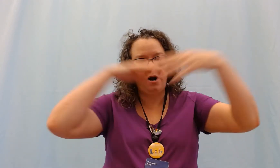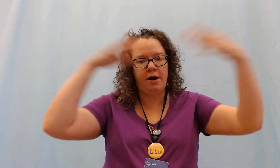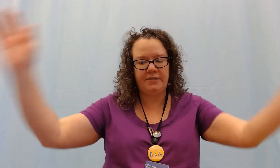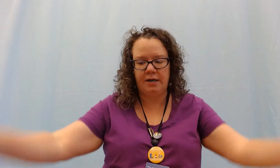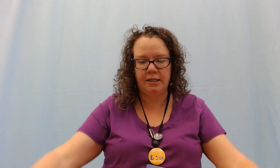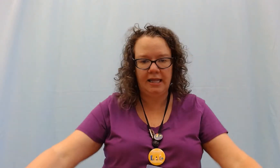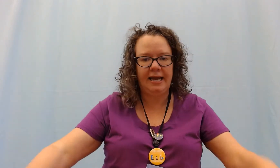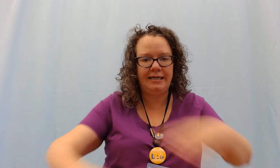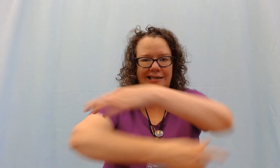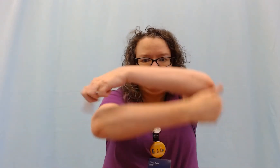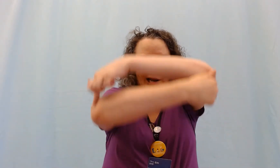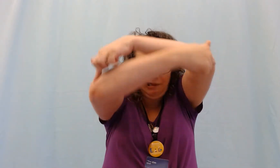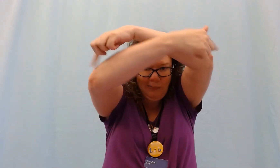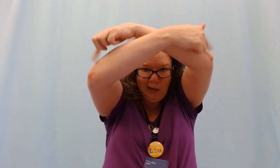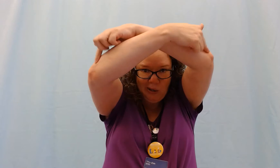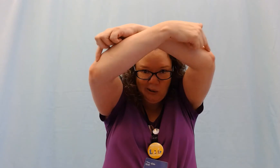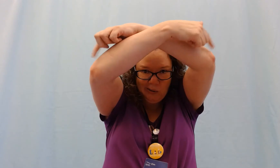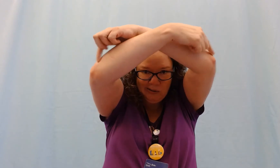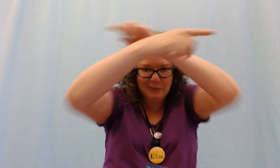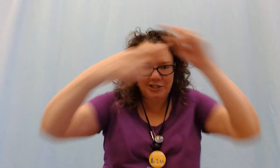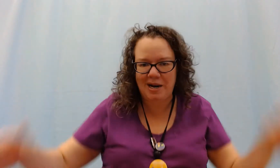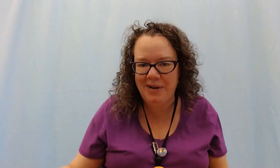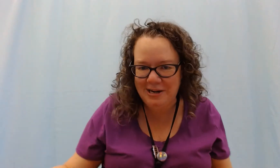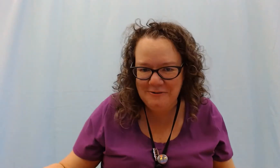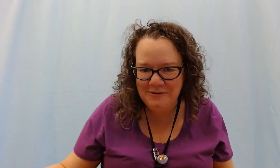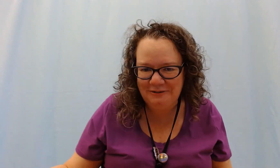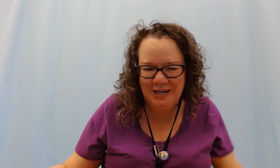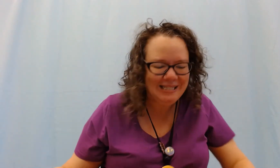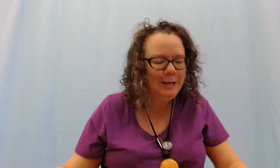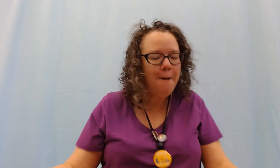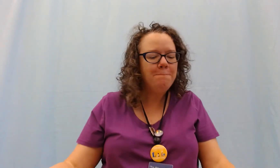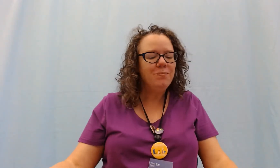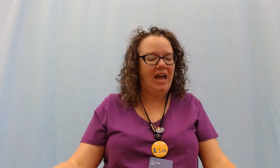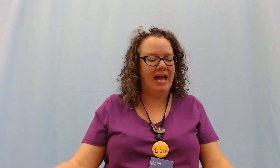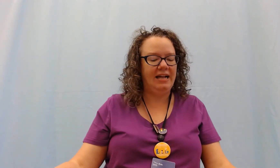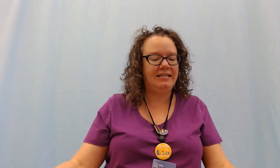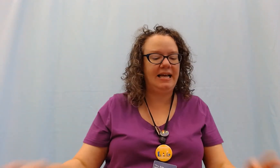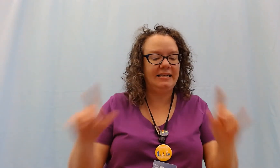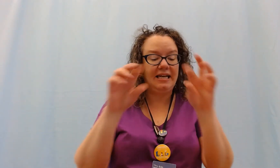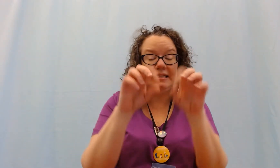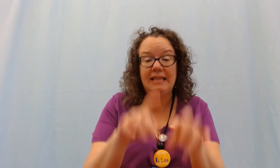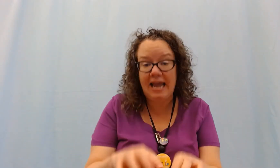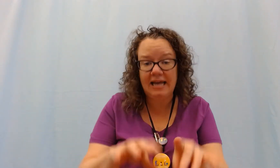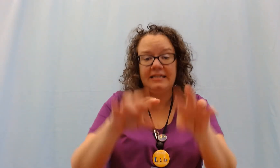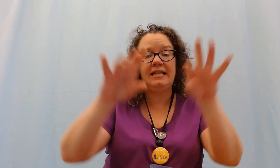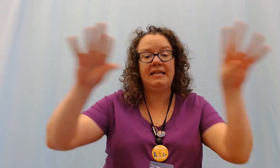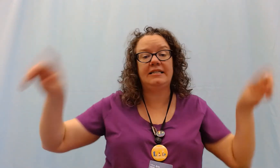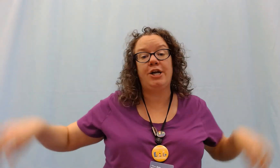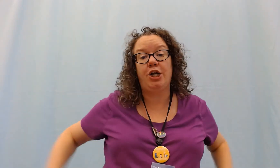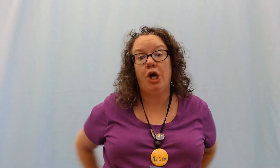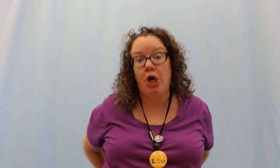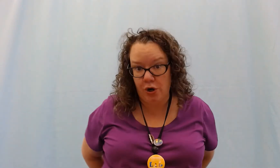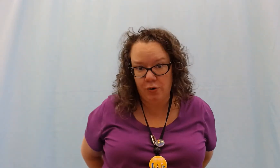arms and our legs and our elbows, which might be a new one for us. And then it's going to land, and then he's going to go.